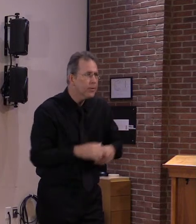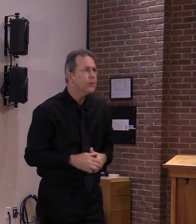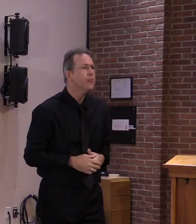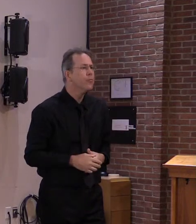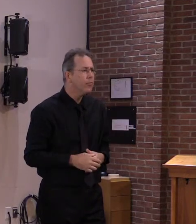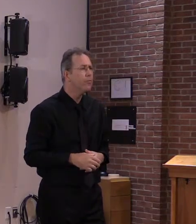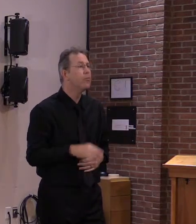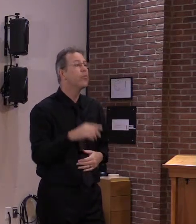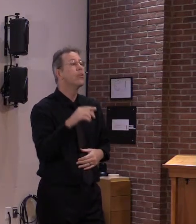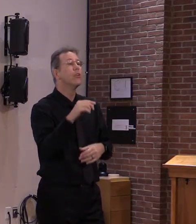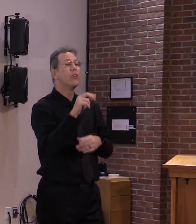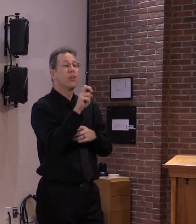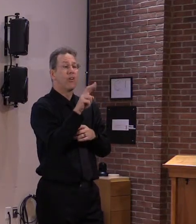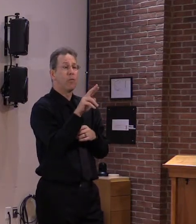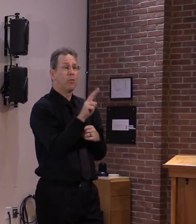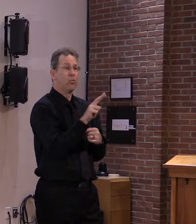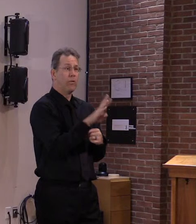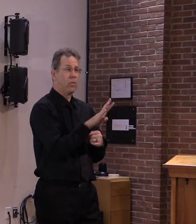There you go.